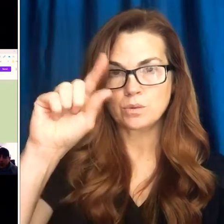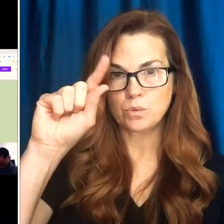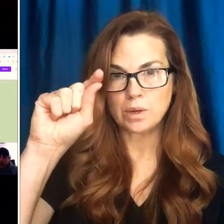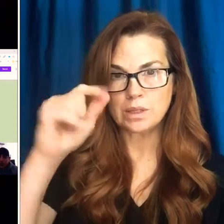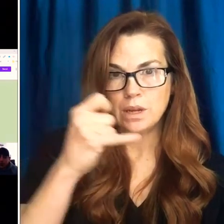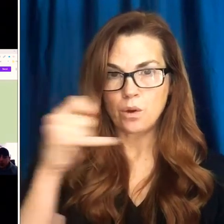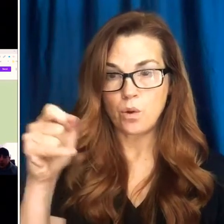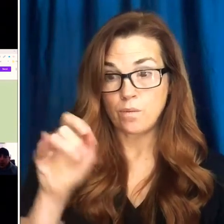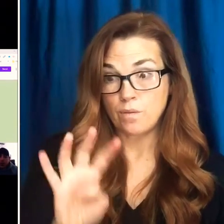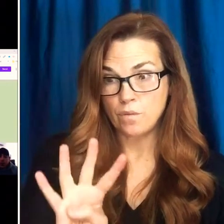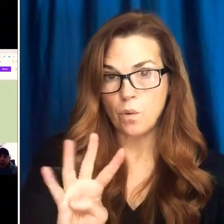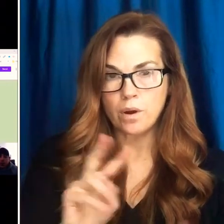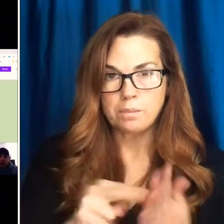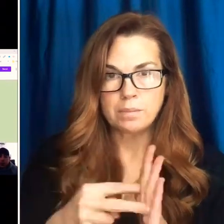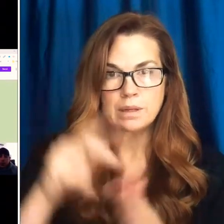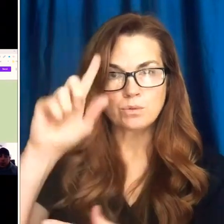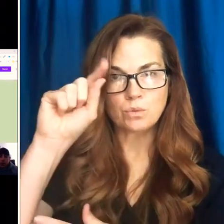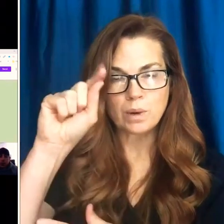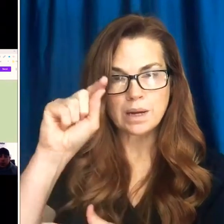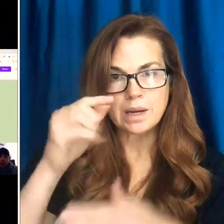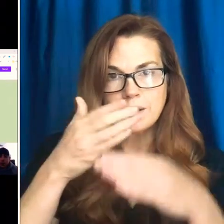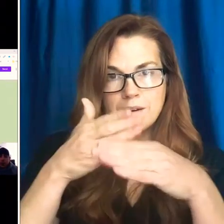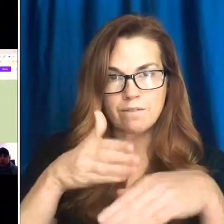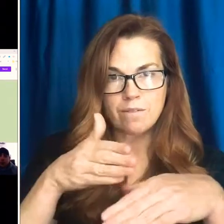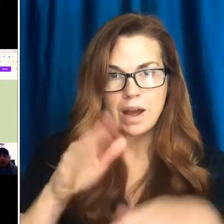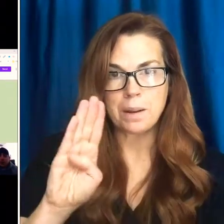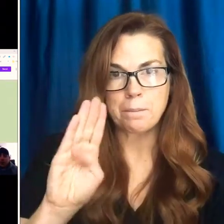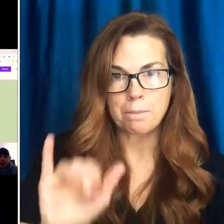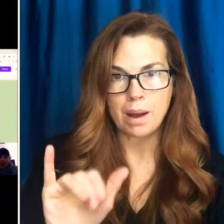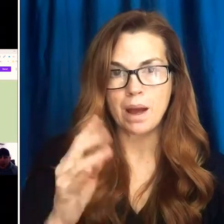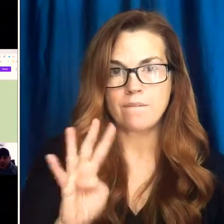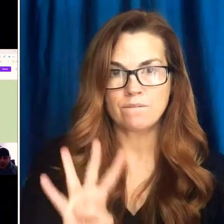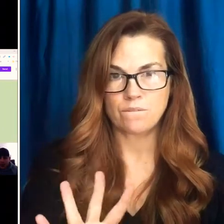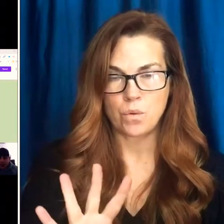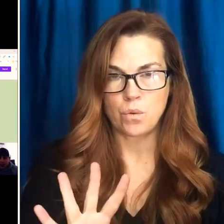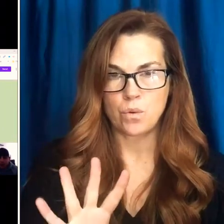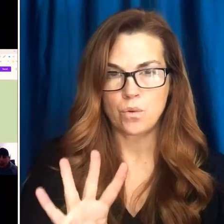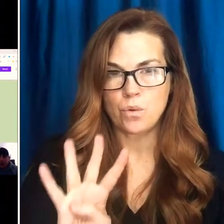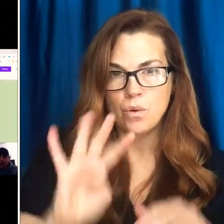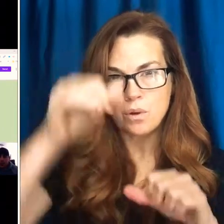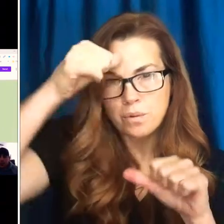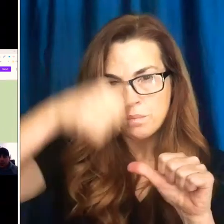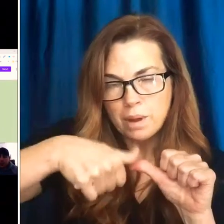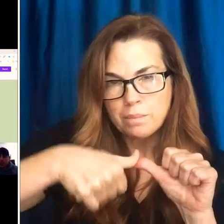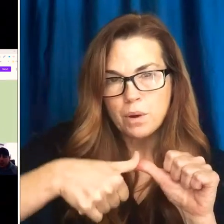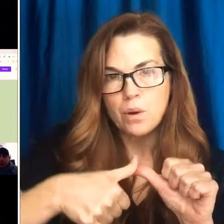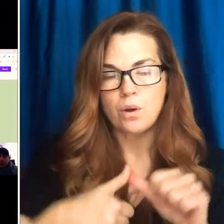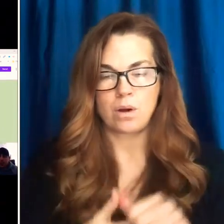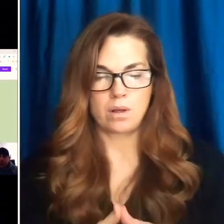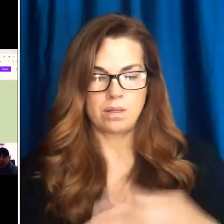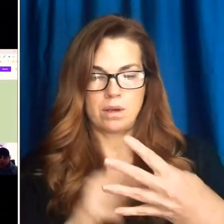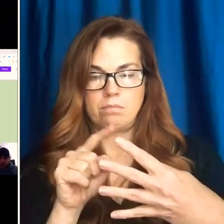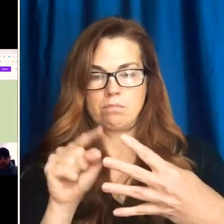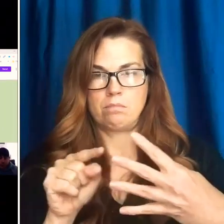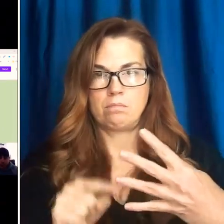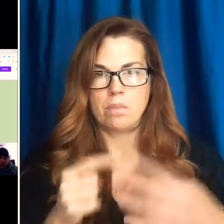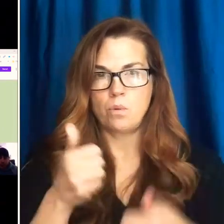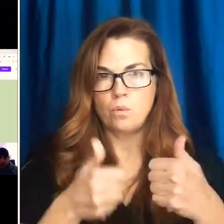20 divided by 4. And remember, we're looking for which one does not represent this problem